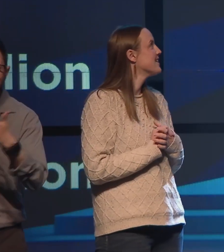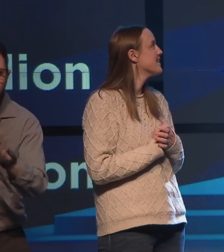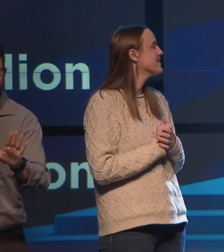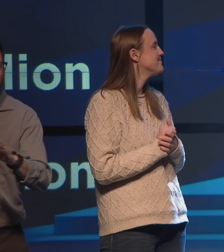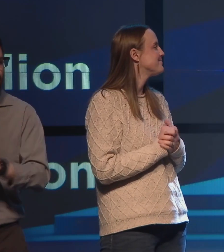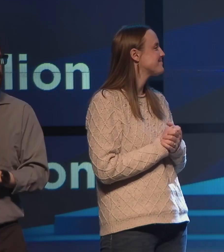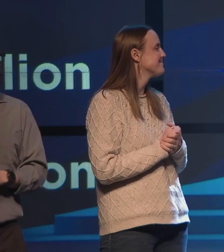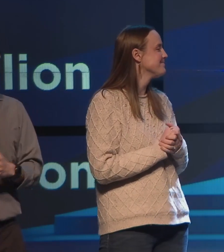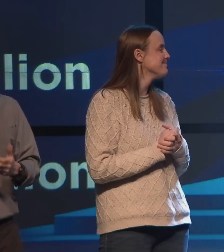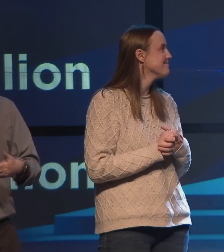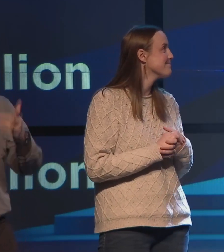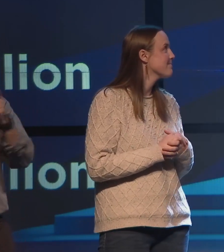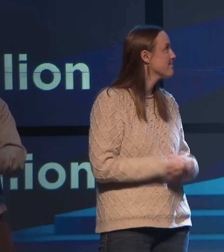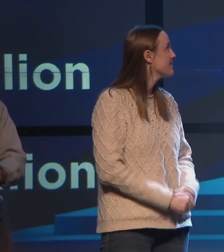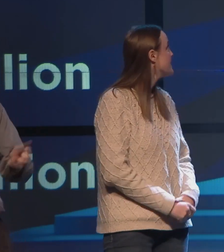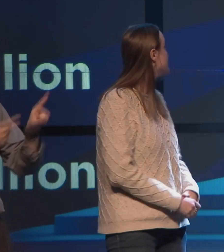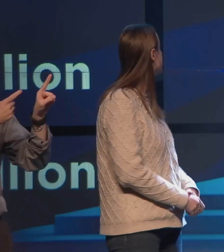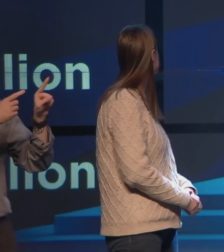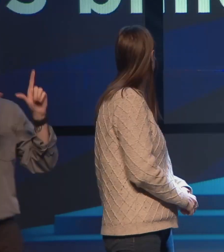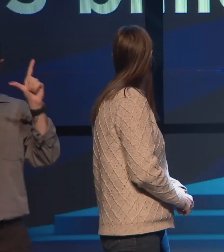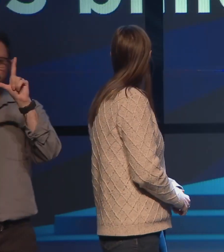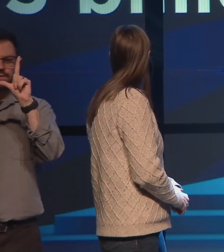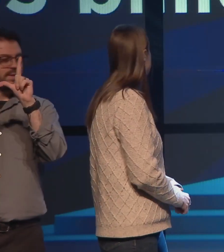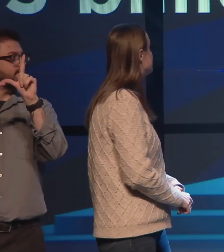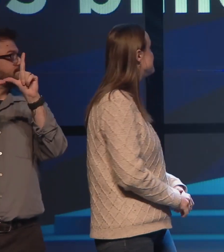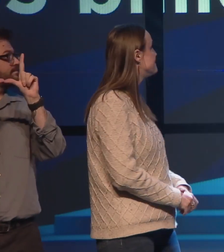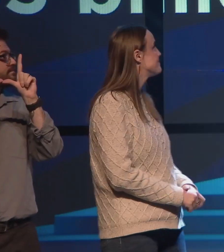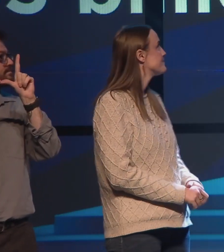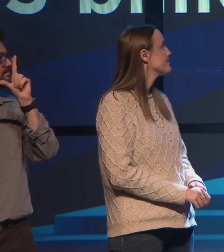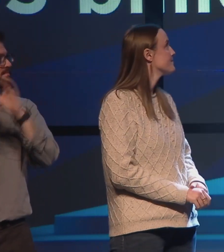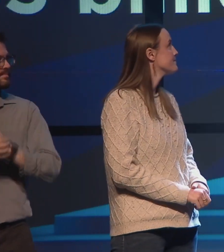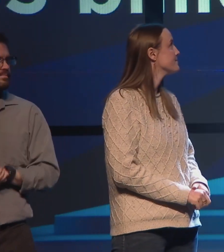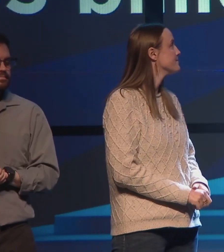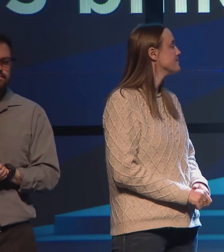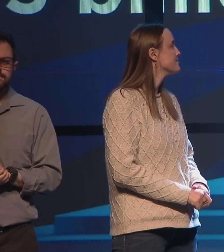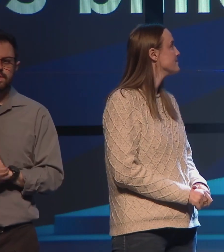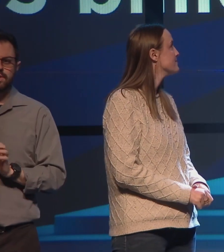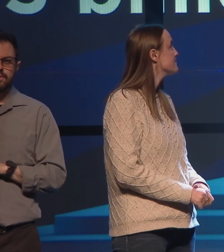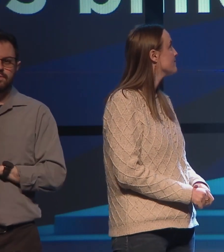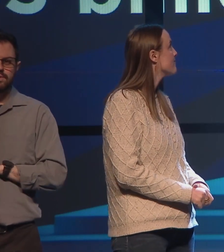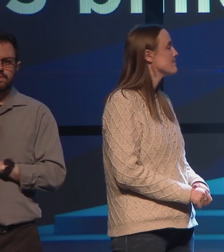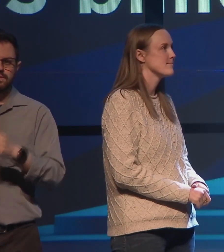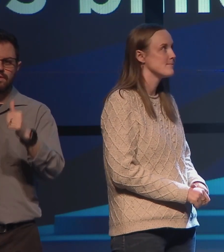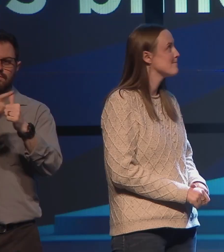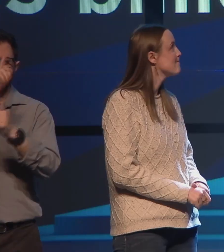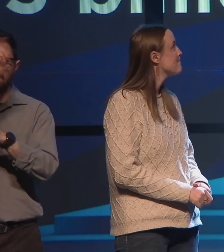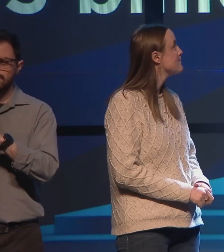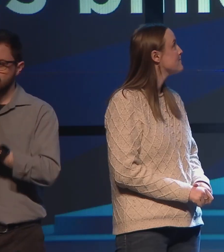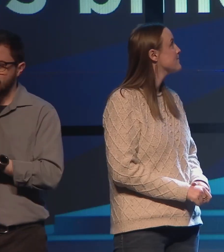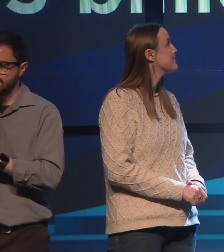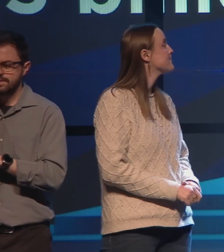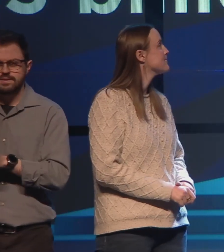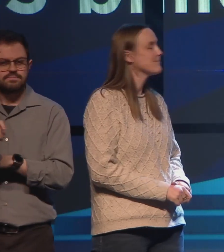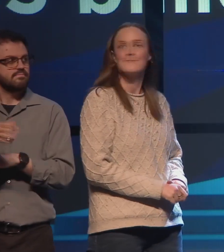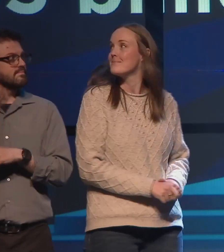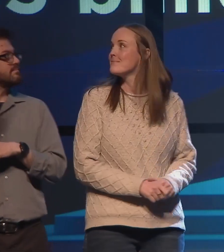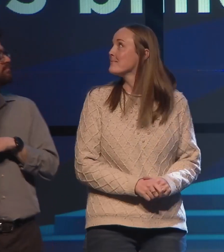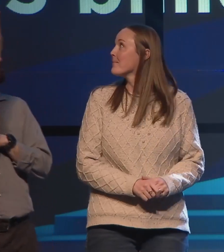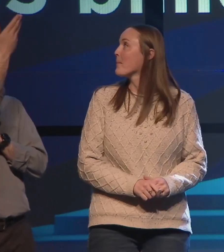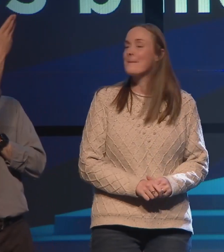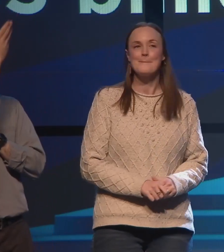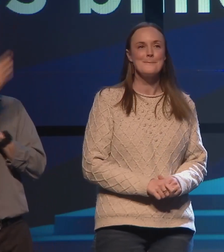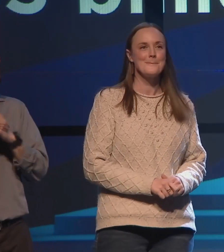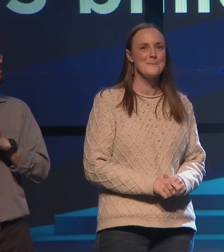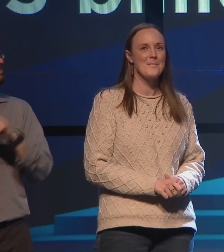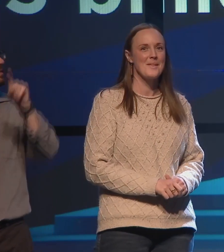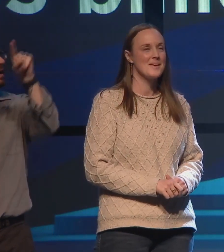we'll draw your attention up to the screen here, and we'll see. Here's our first question. Our first question is here. Can we get it up on